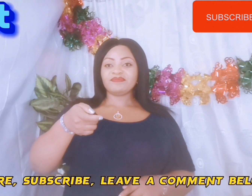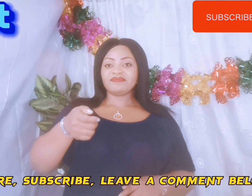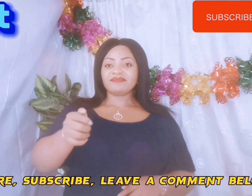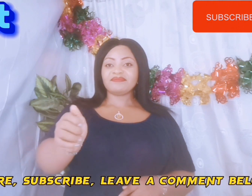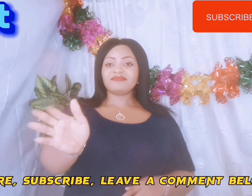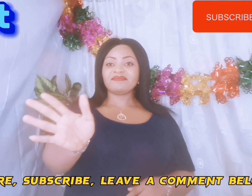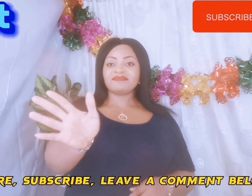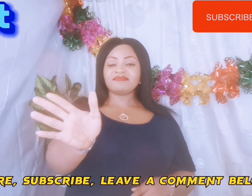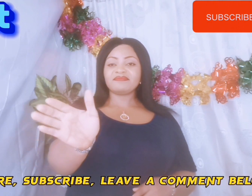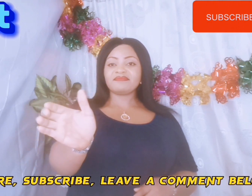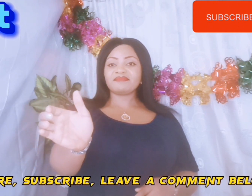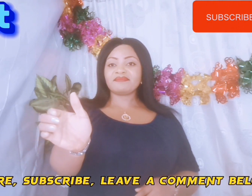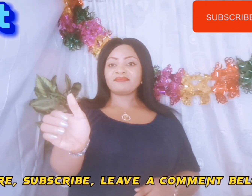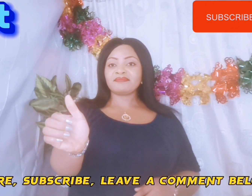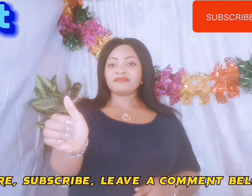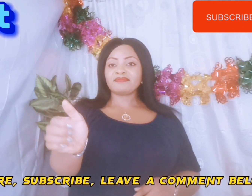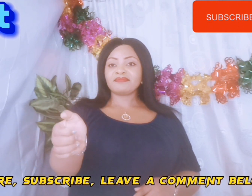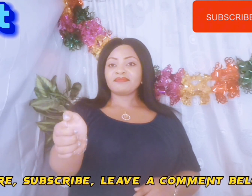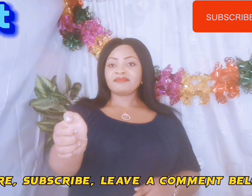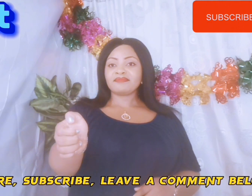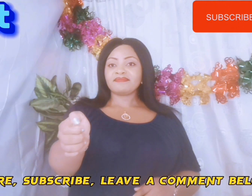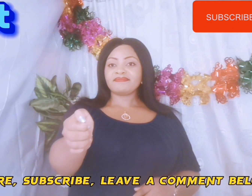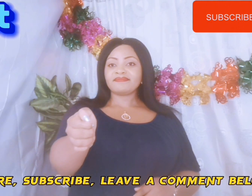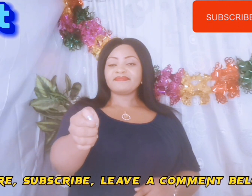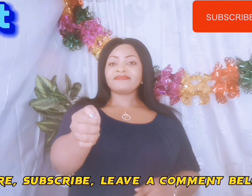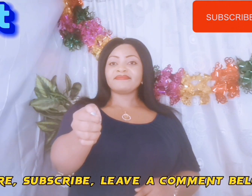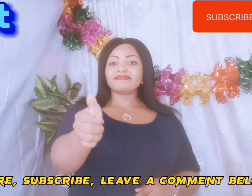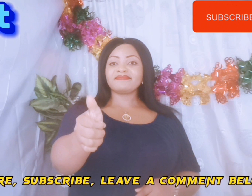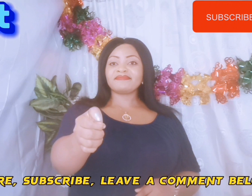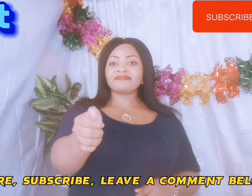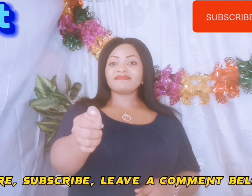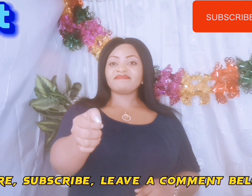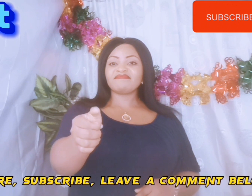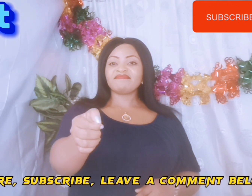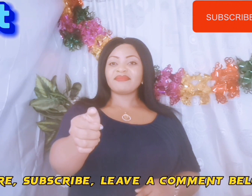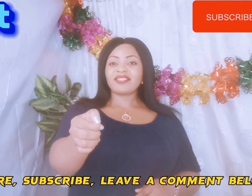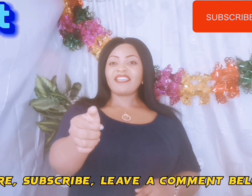very simple, guys. Give us this. You see this?